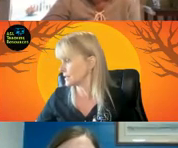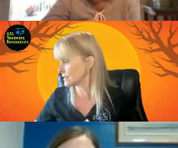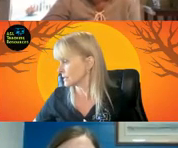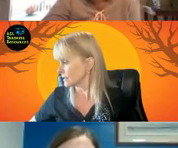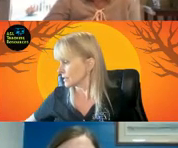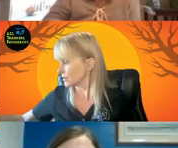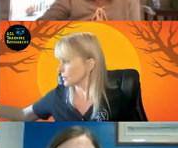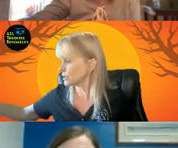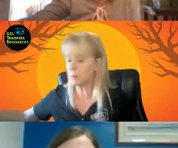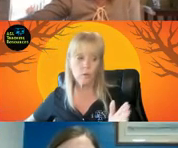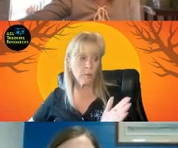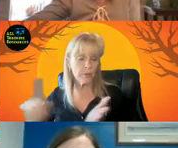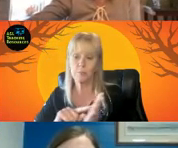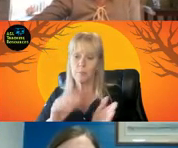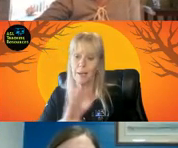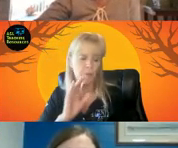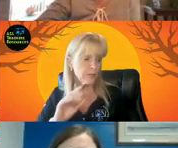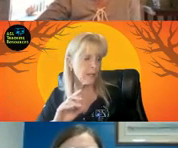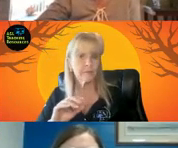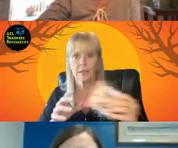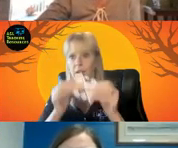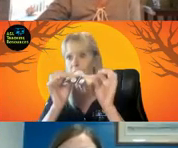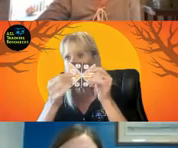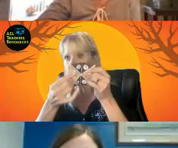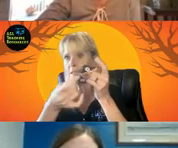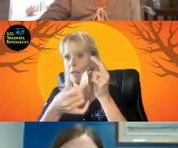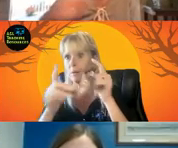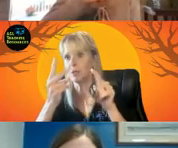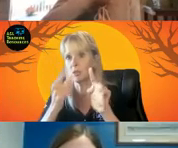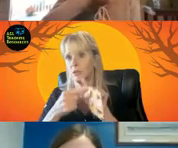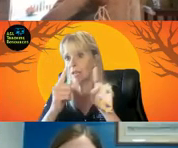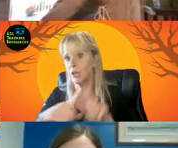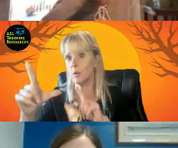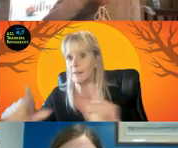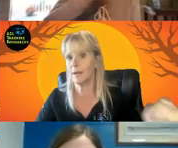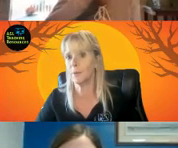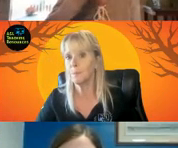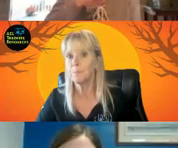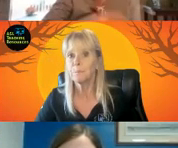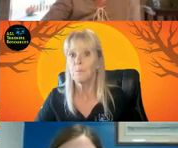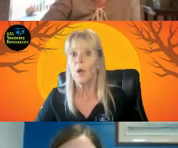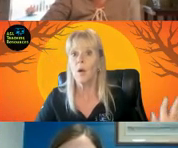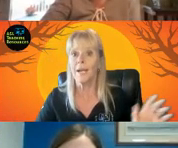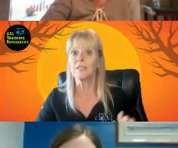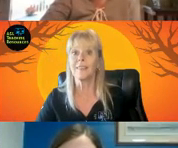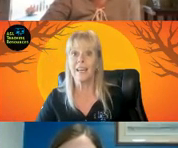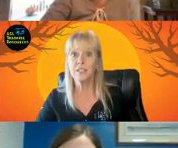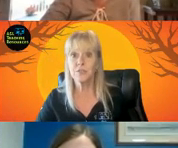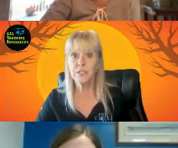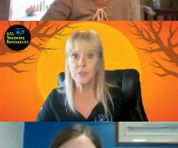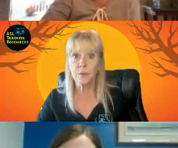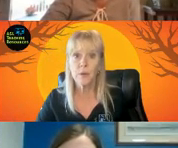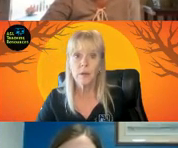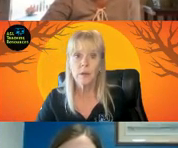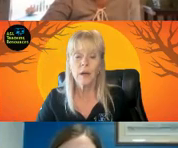you these printable papers. Like if this was in there, it would take you right there. Okay, so that is